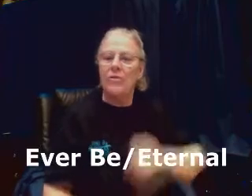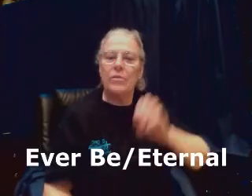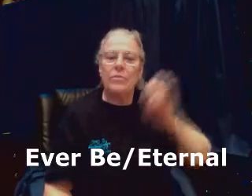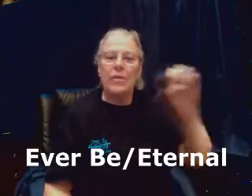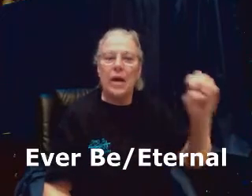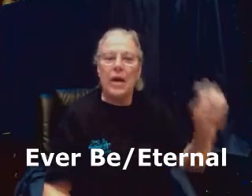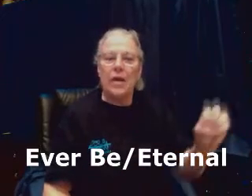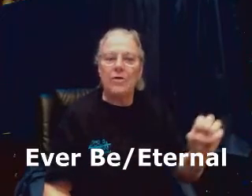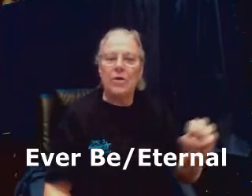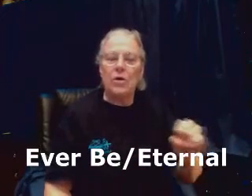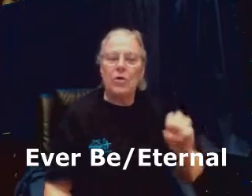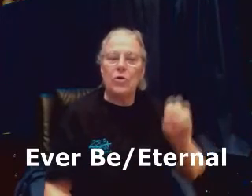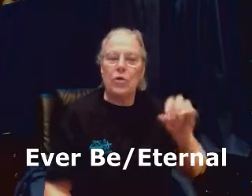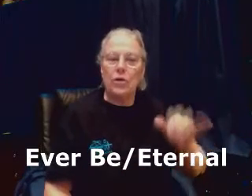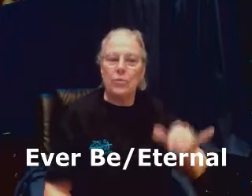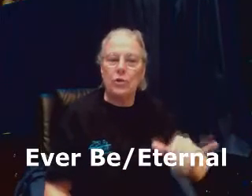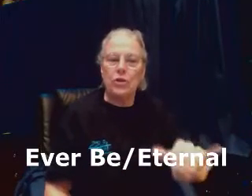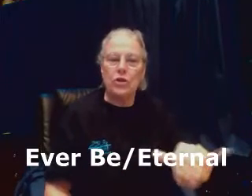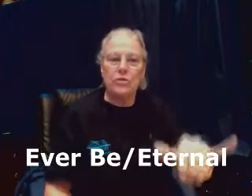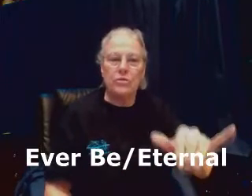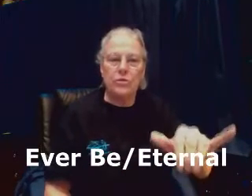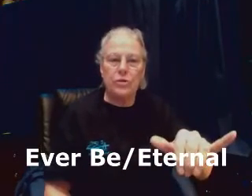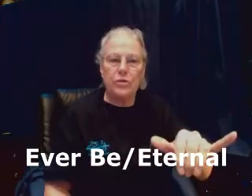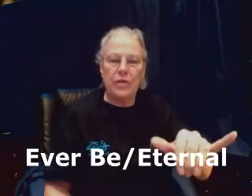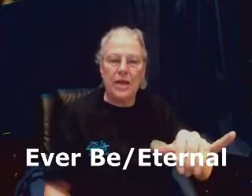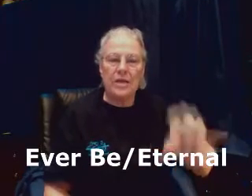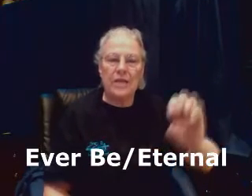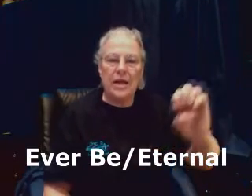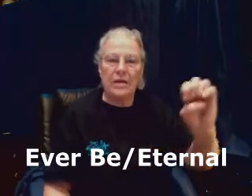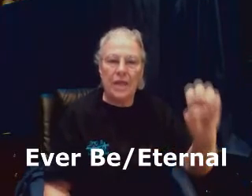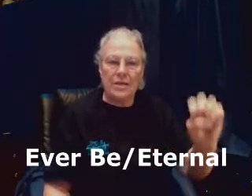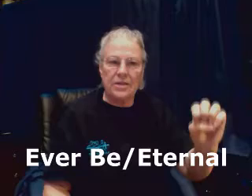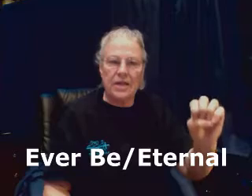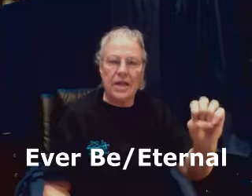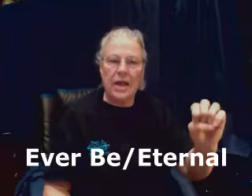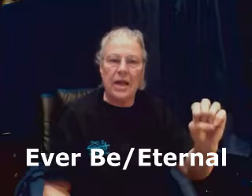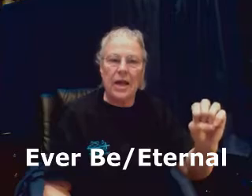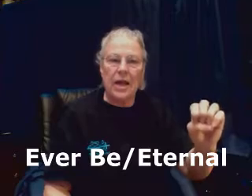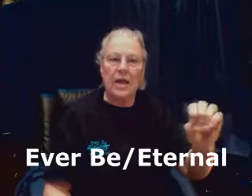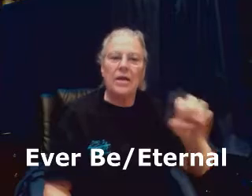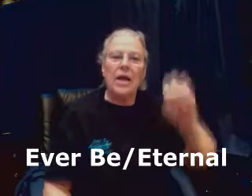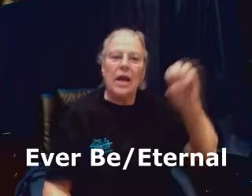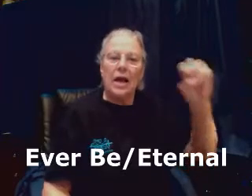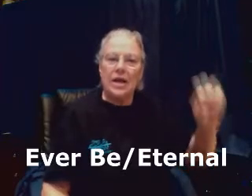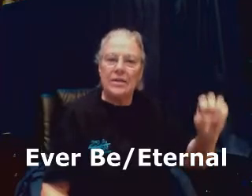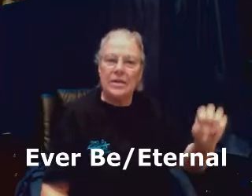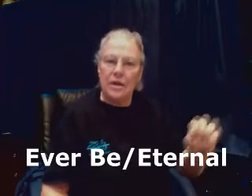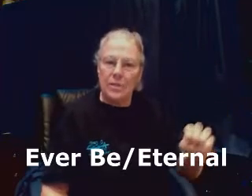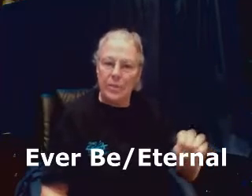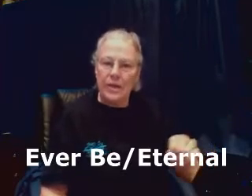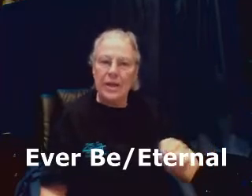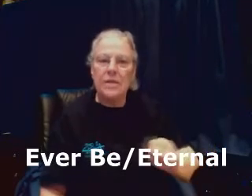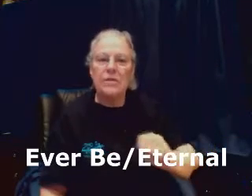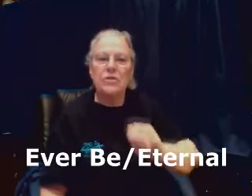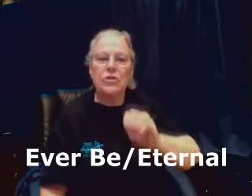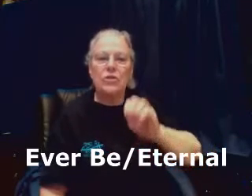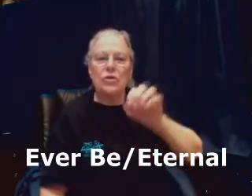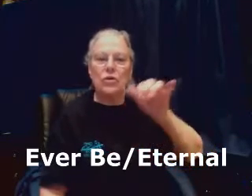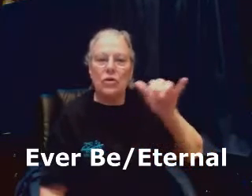Ever, and you're going to push it to the extent. That's the E hand. It's a complete circle,